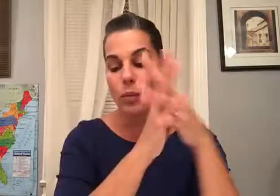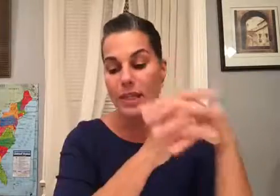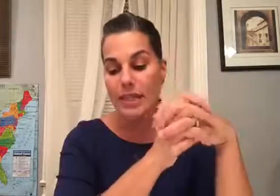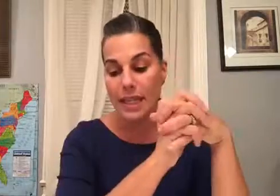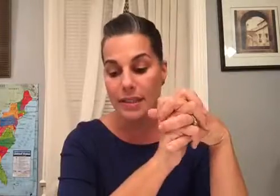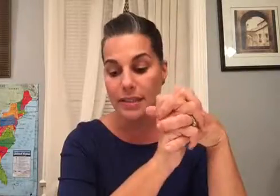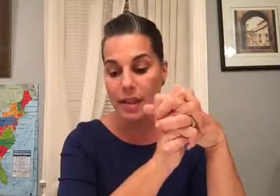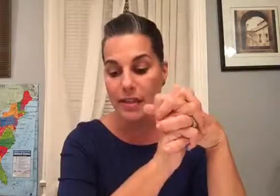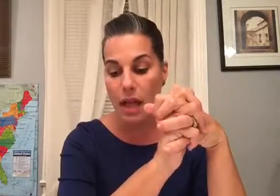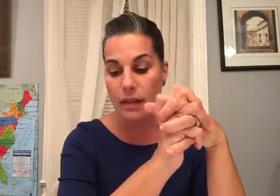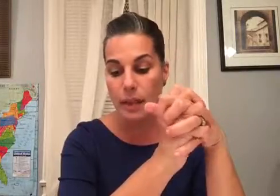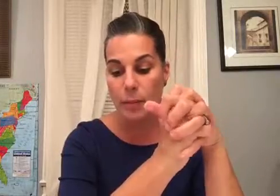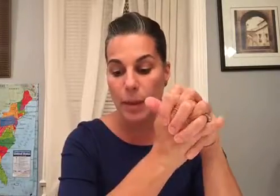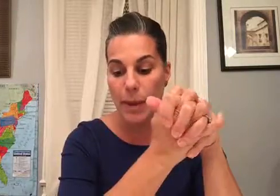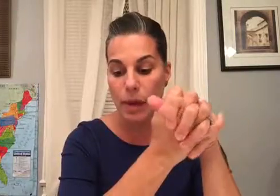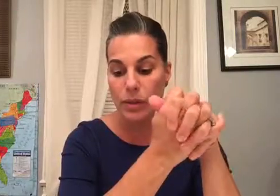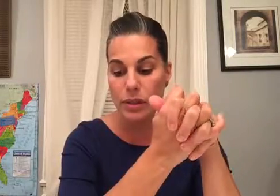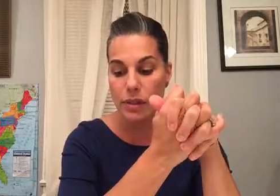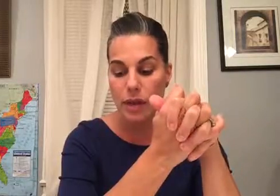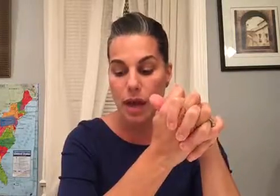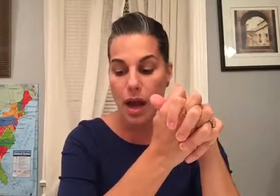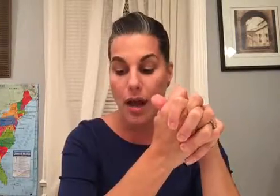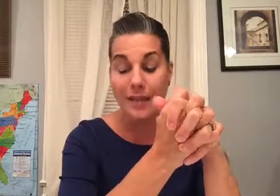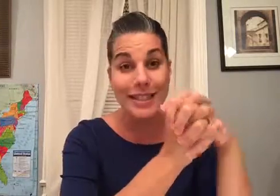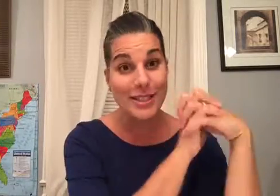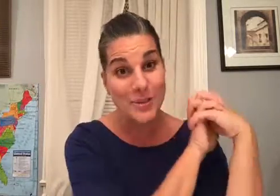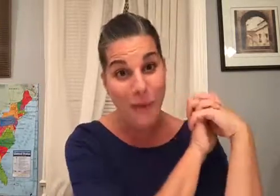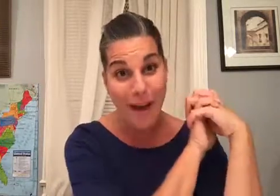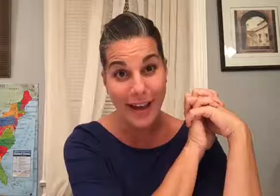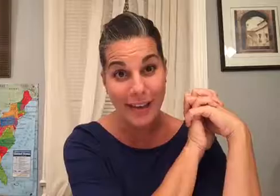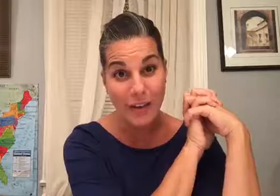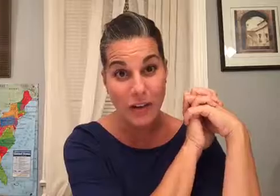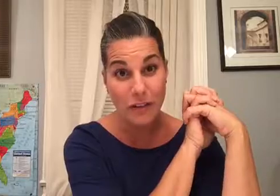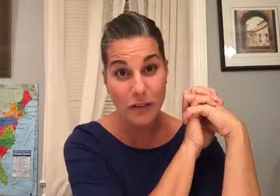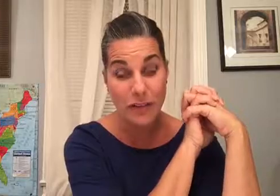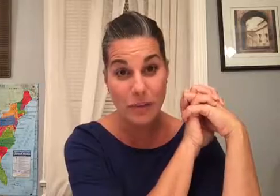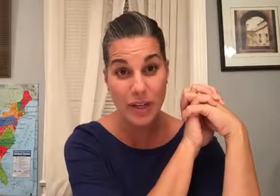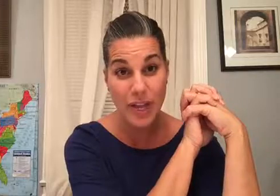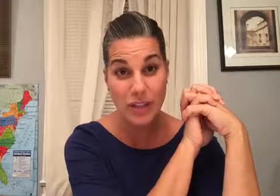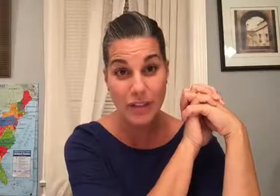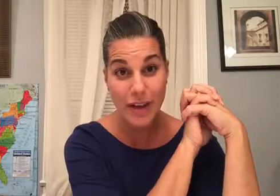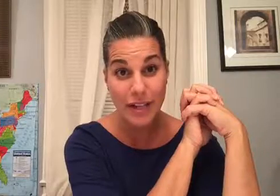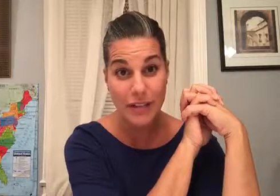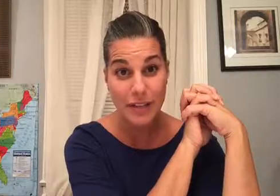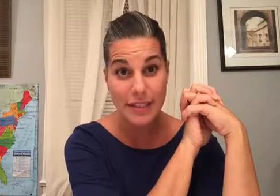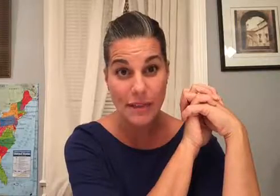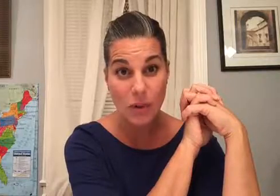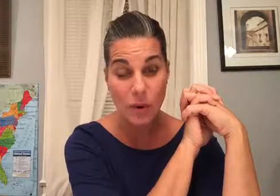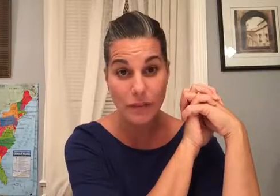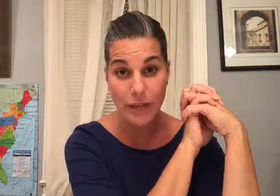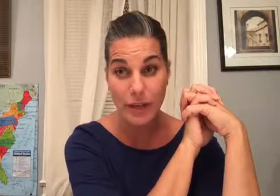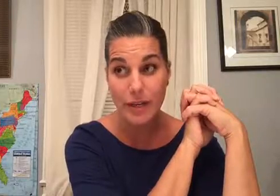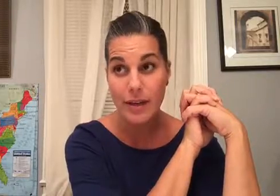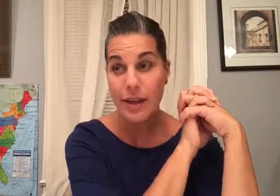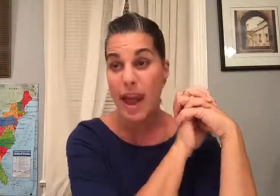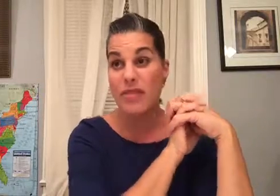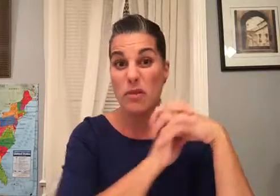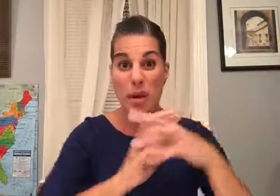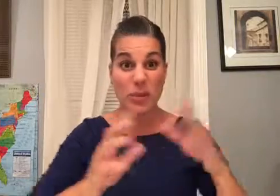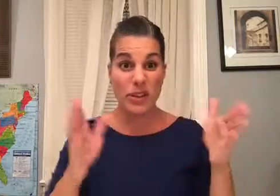We did discuss a little bit about the TTY, the very first communication device for the deaf and hard of hearing. And remember, I